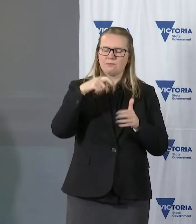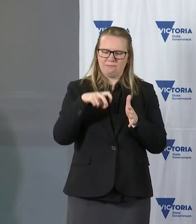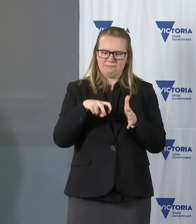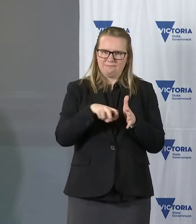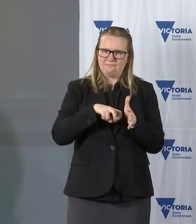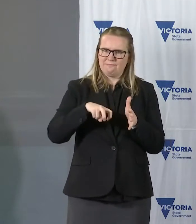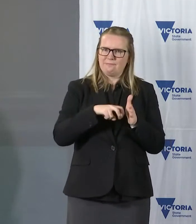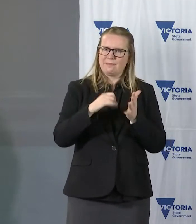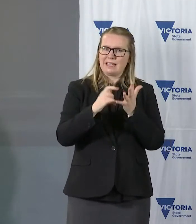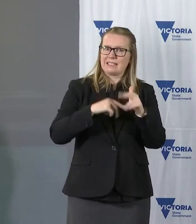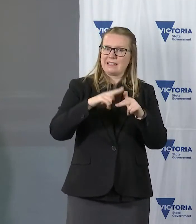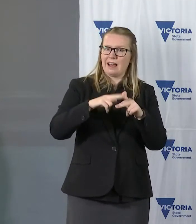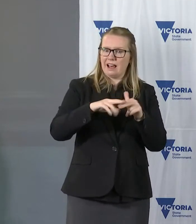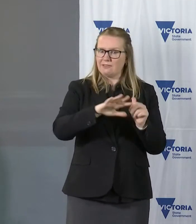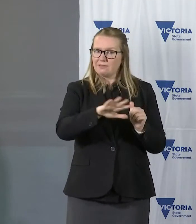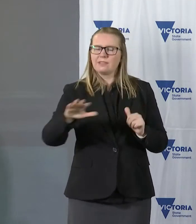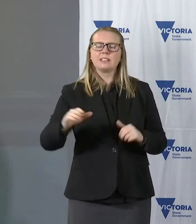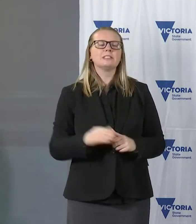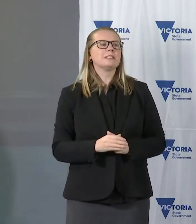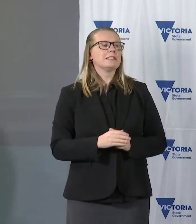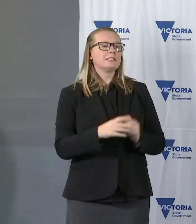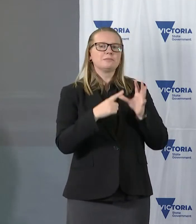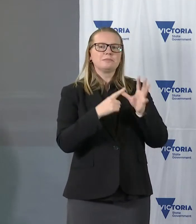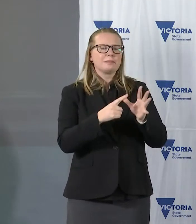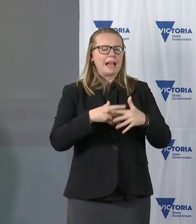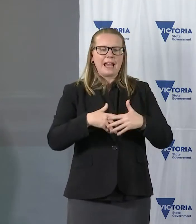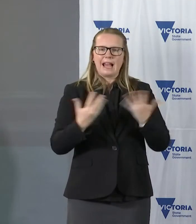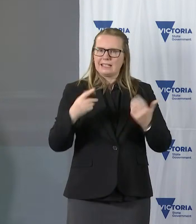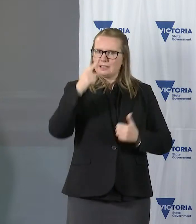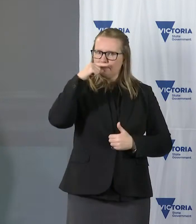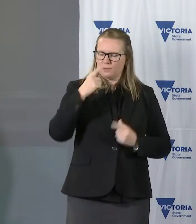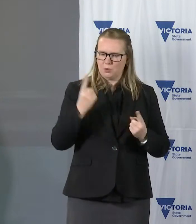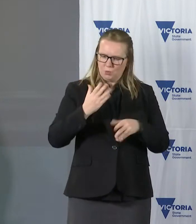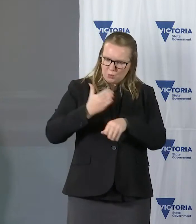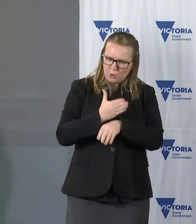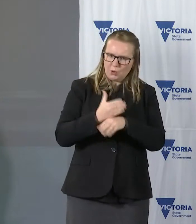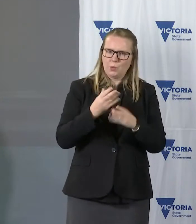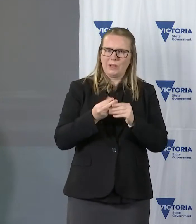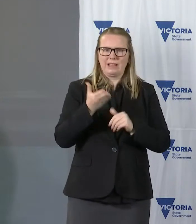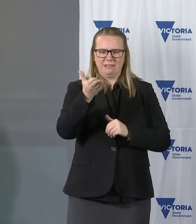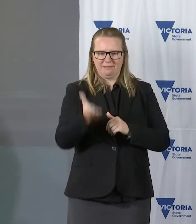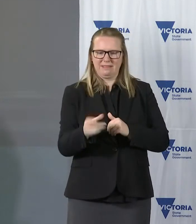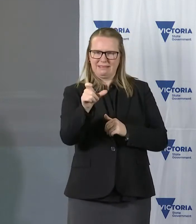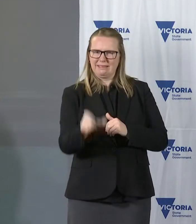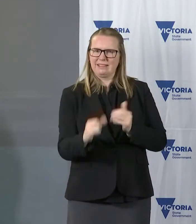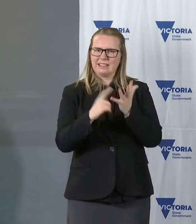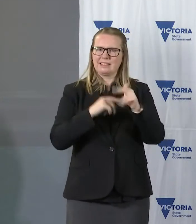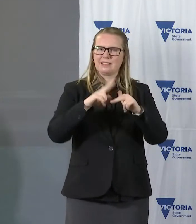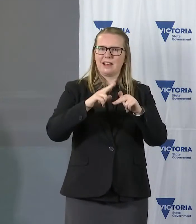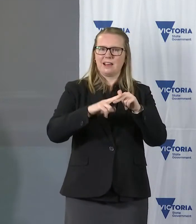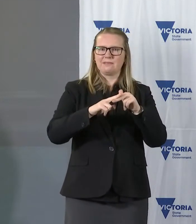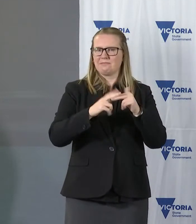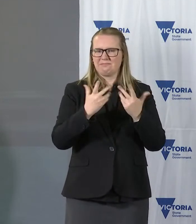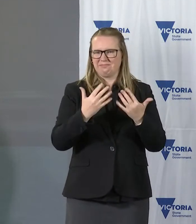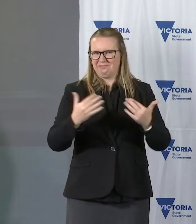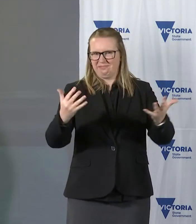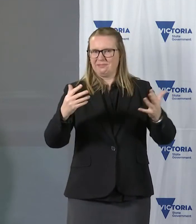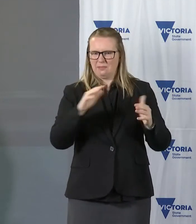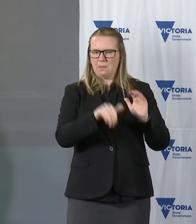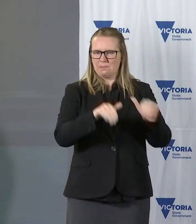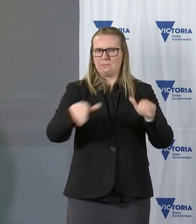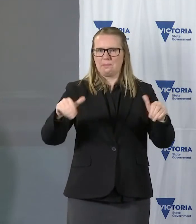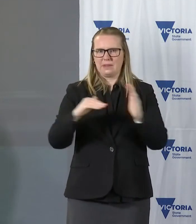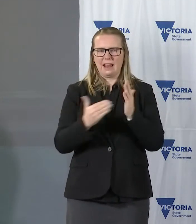many of the staff? No, it'll be everyone who worked on either of those two shifts with him. So there'll be a couple of dozen at least, I think. Which testing place was